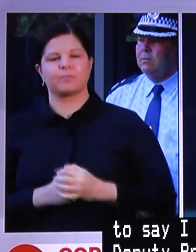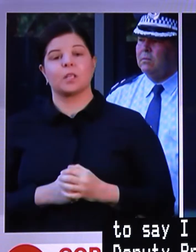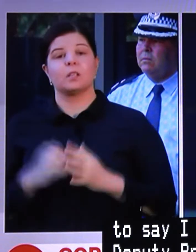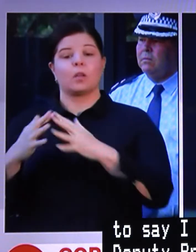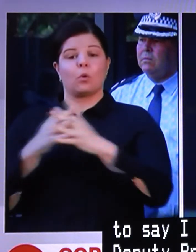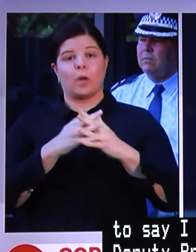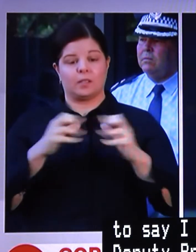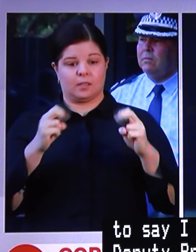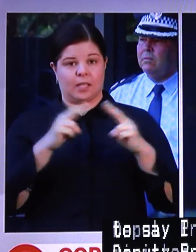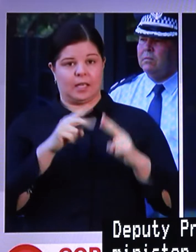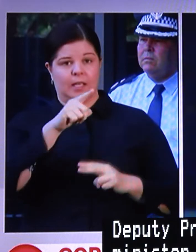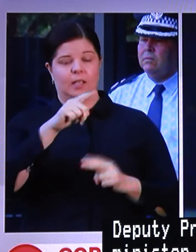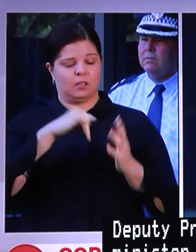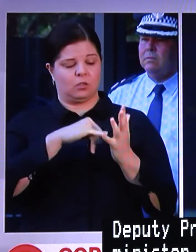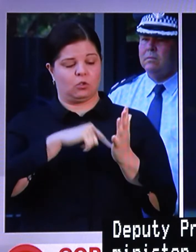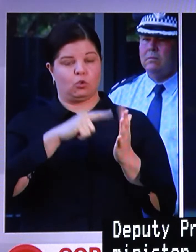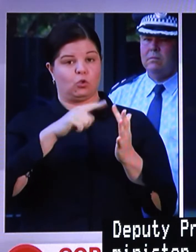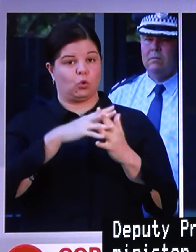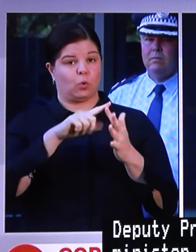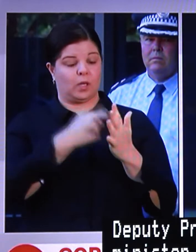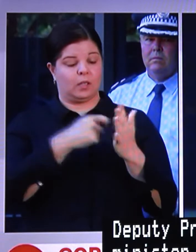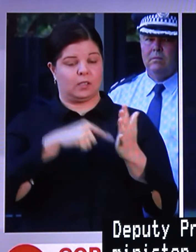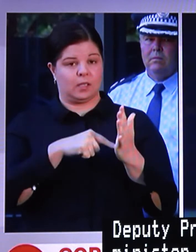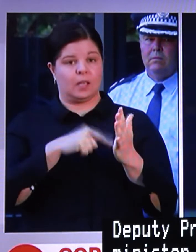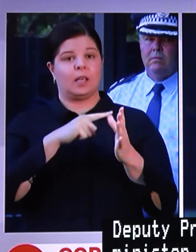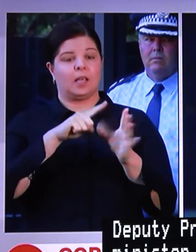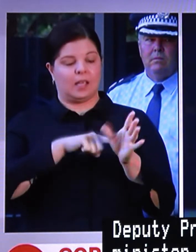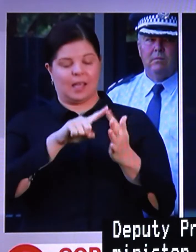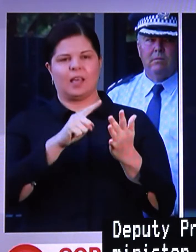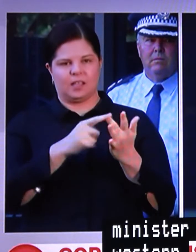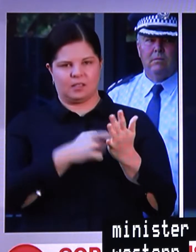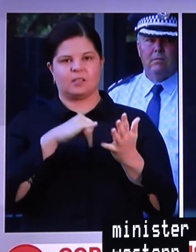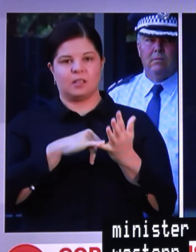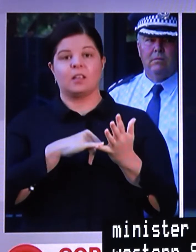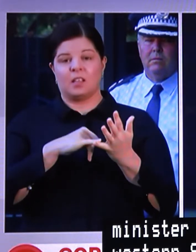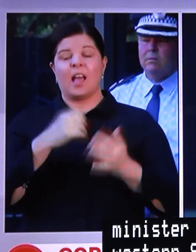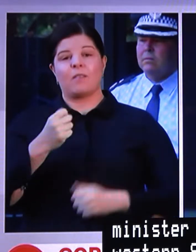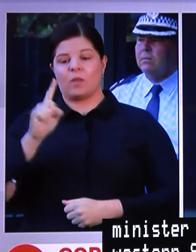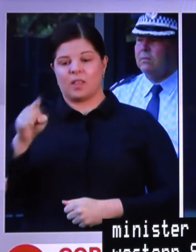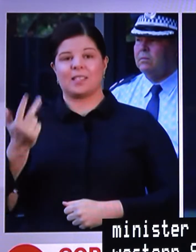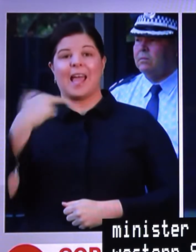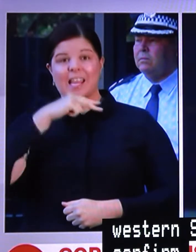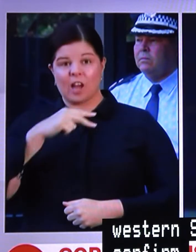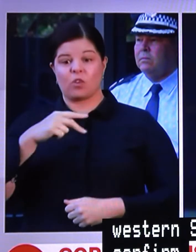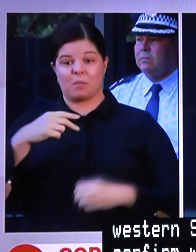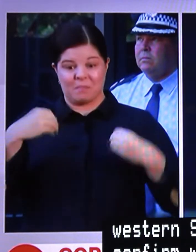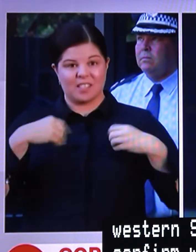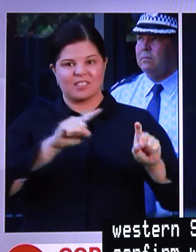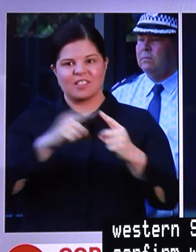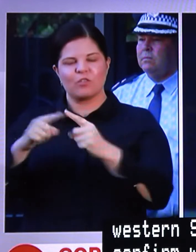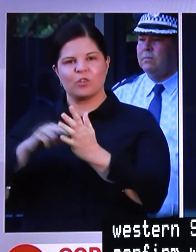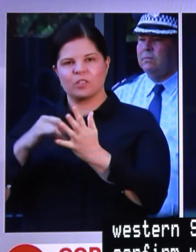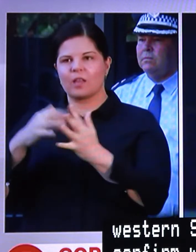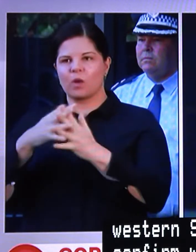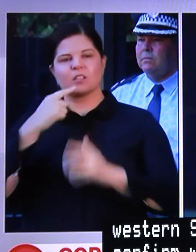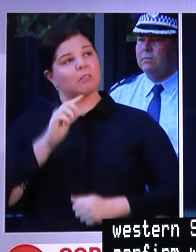Ayres, to confirm that we've had 1,800 businesses come forward in New South Wales. The government's already contacted